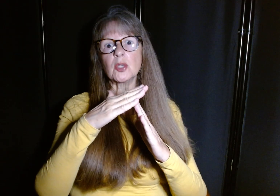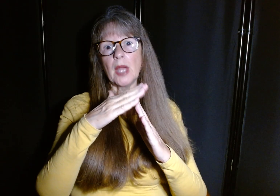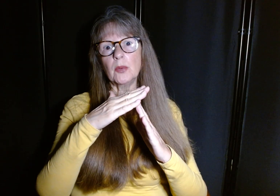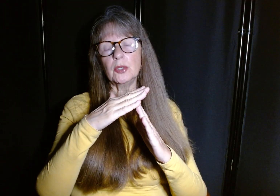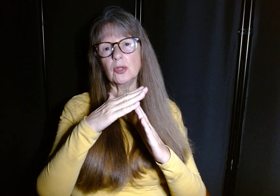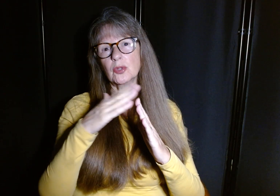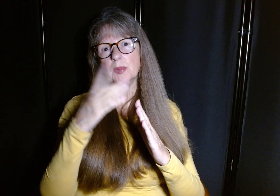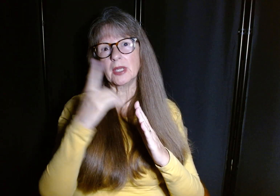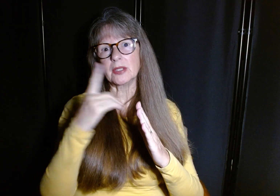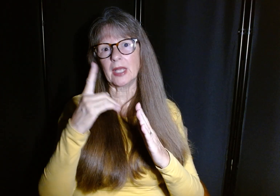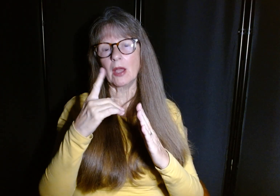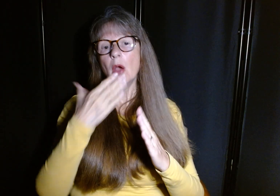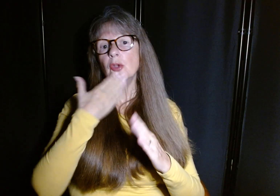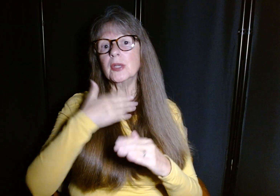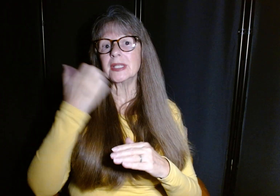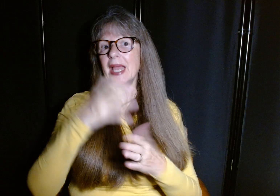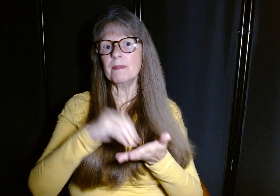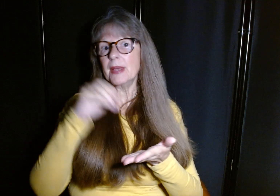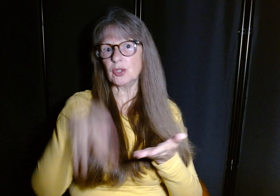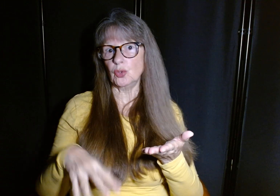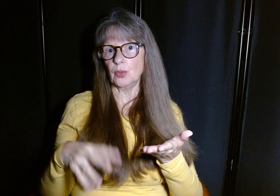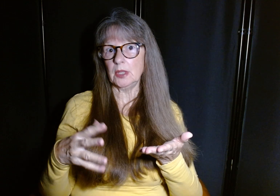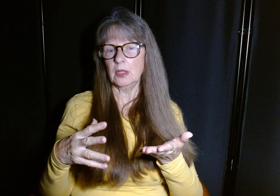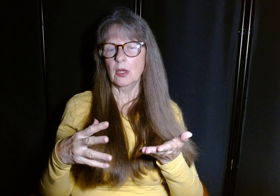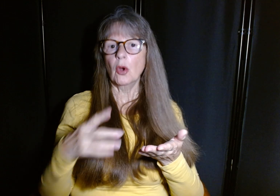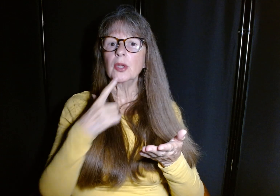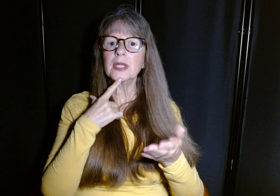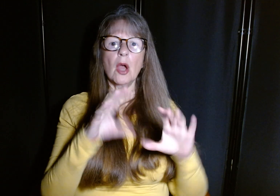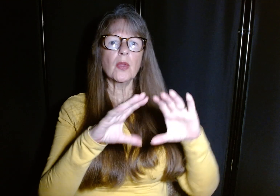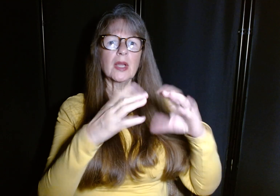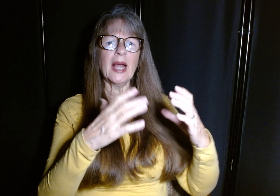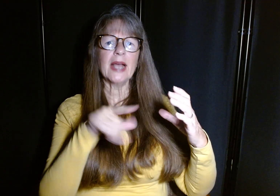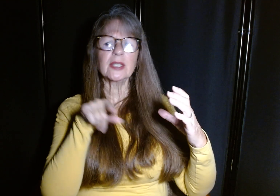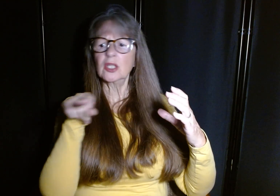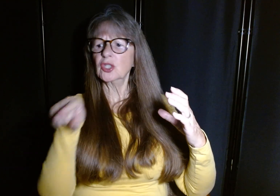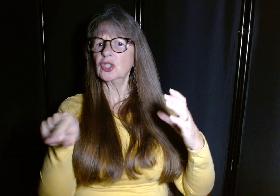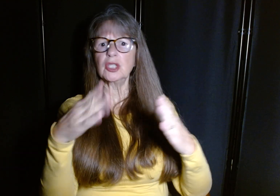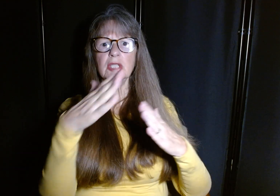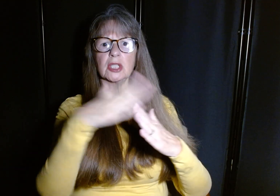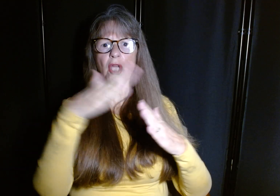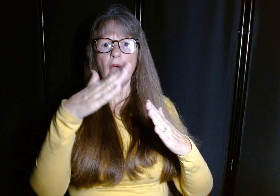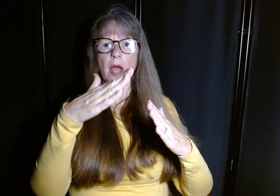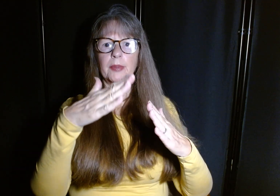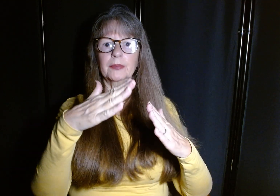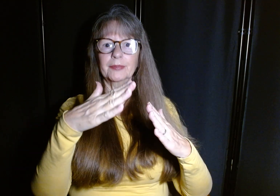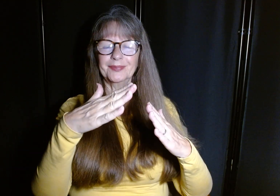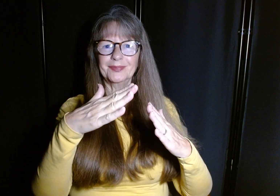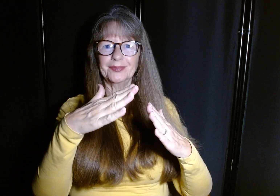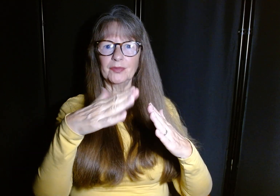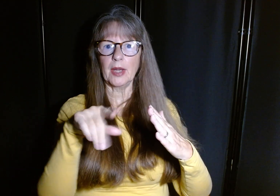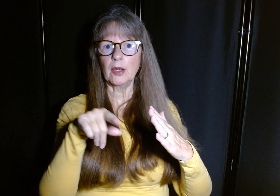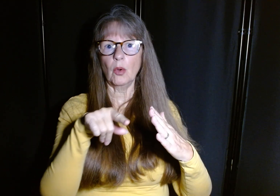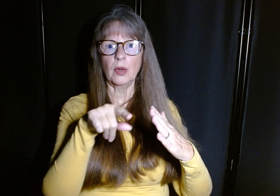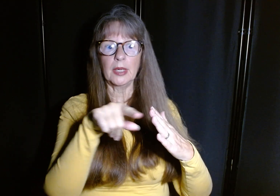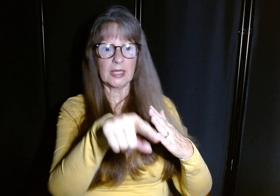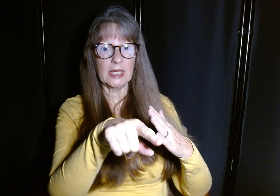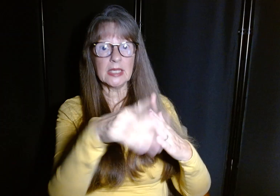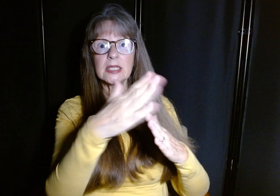would use because, like, you could say best student, or you could say, oh, the class, she's the top, right? Or he's the